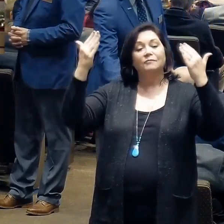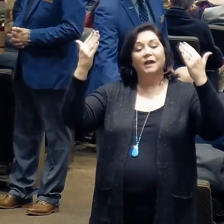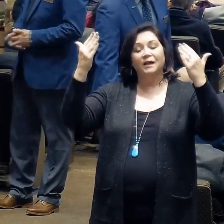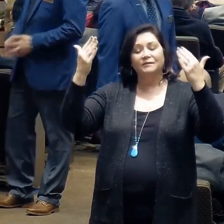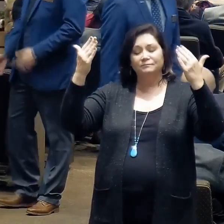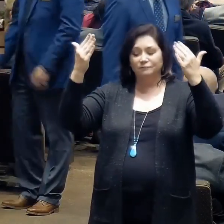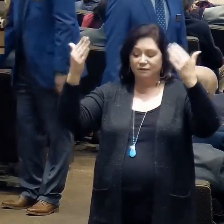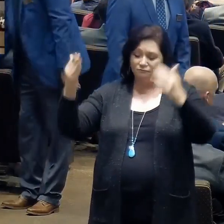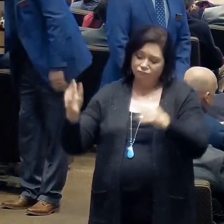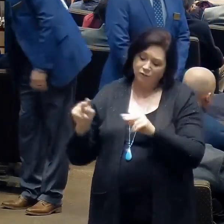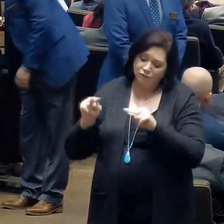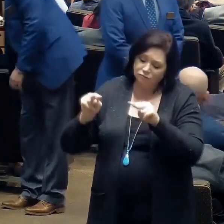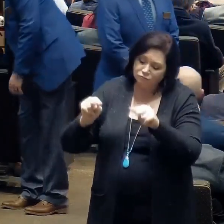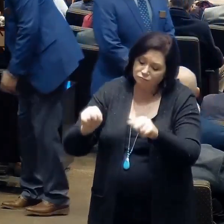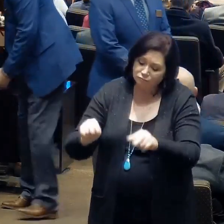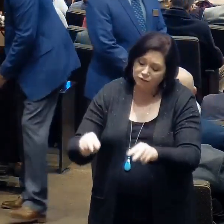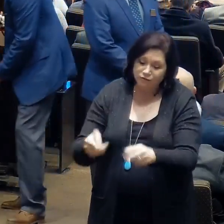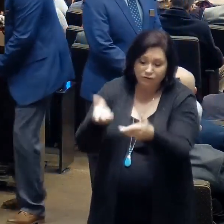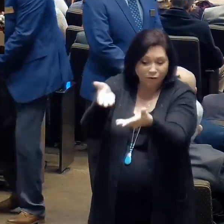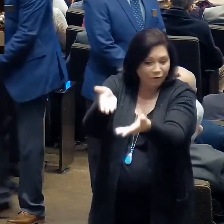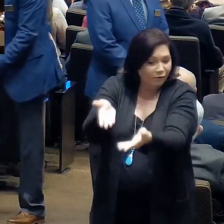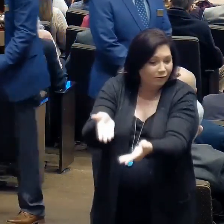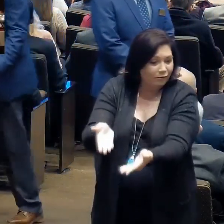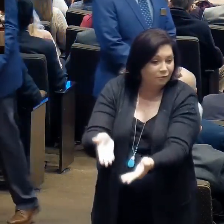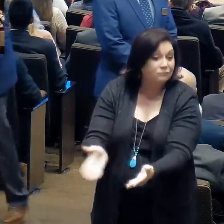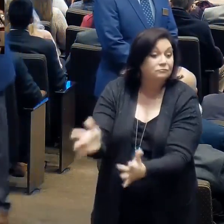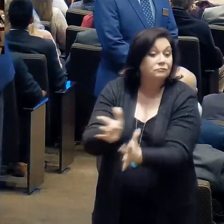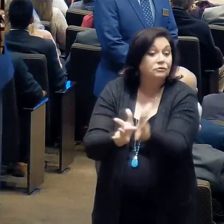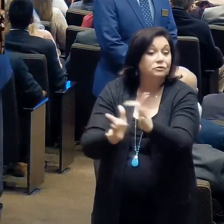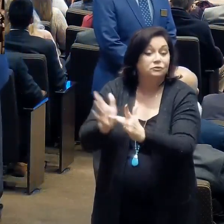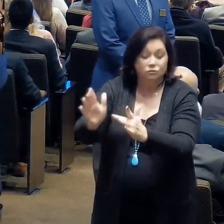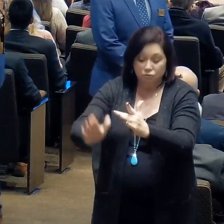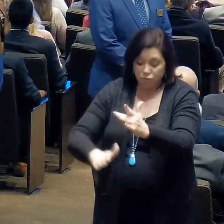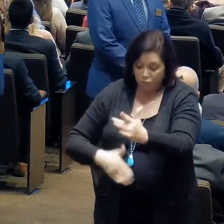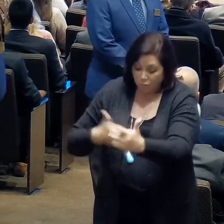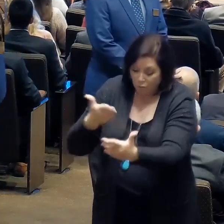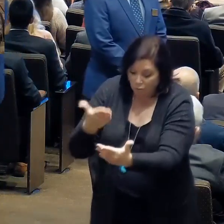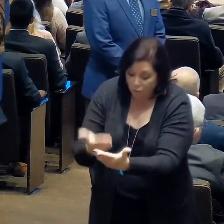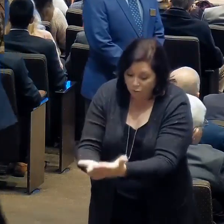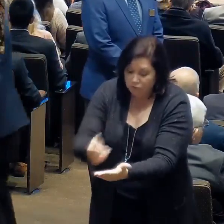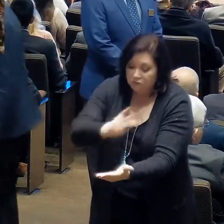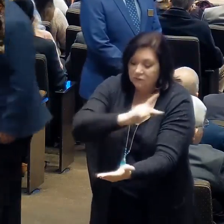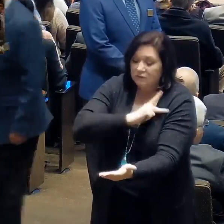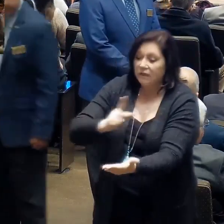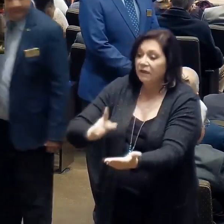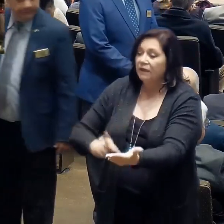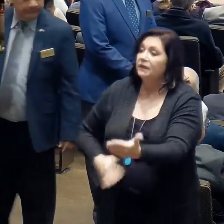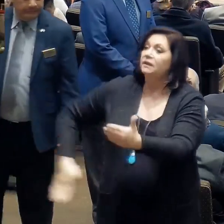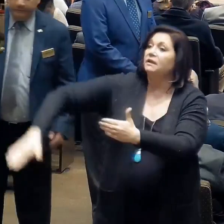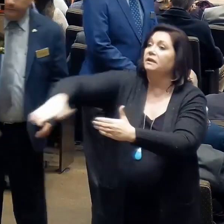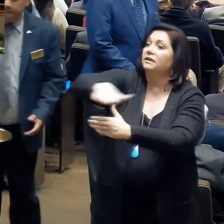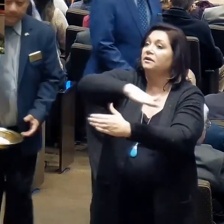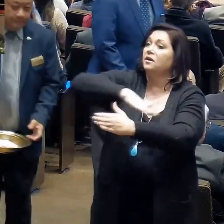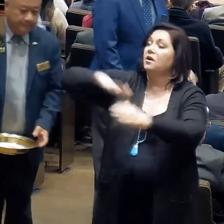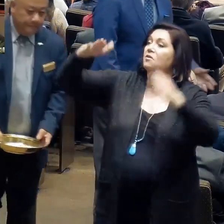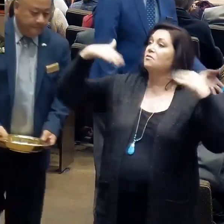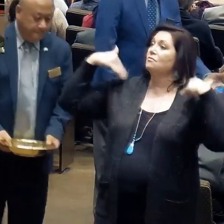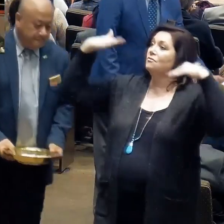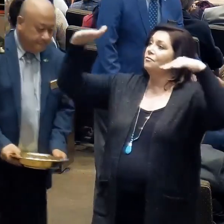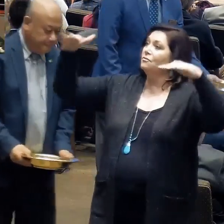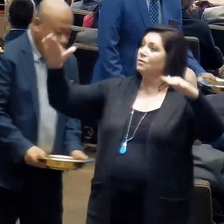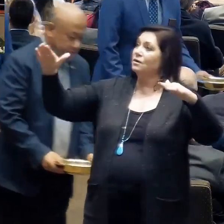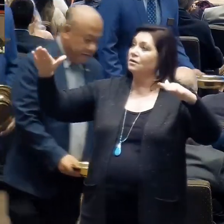behold him, born the King of angels. O